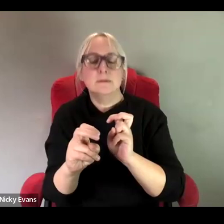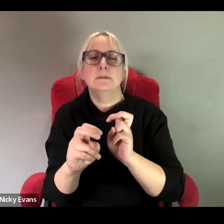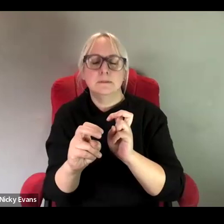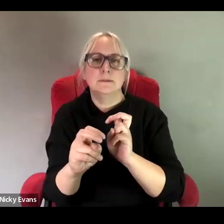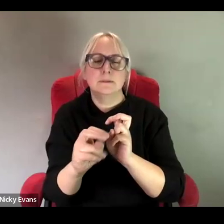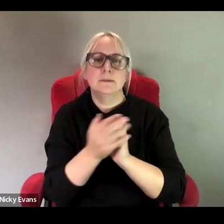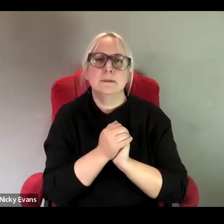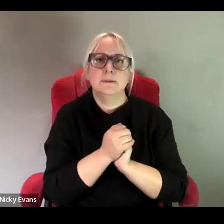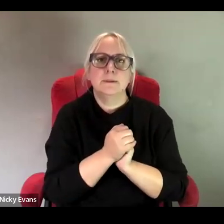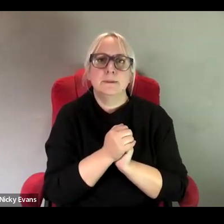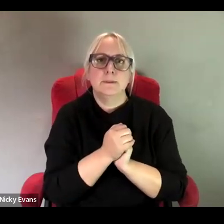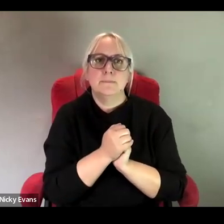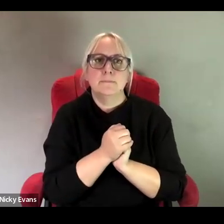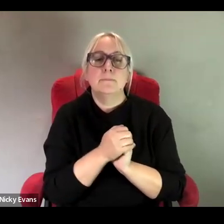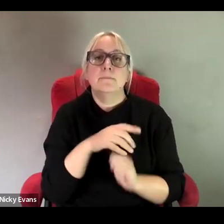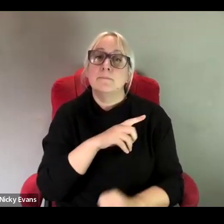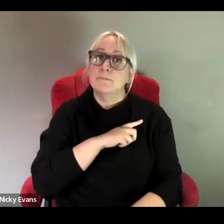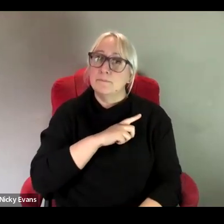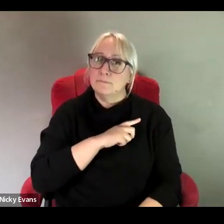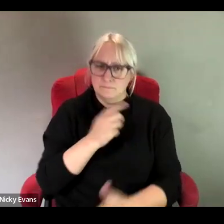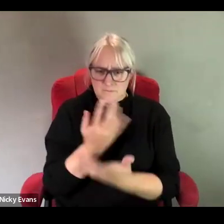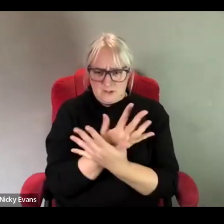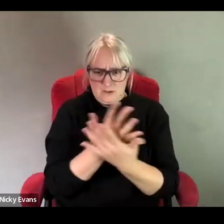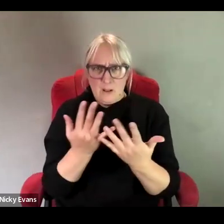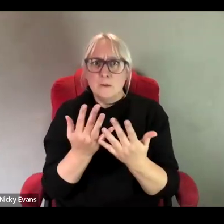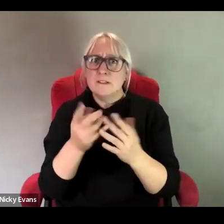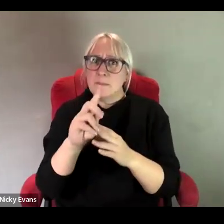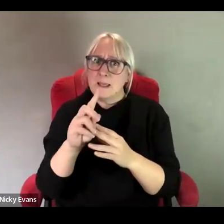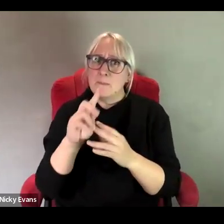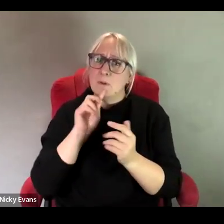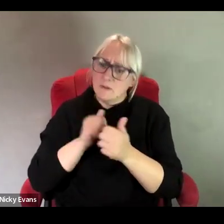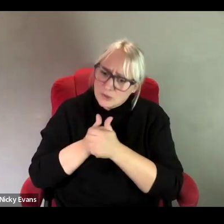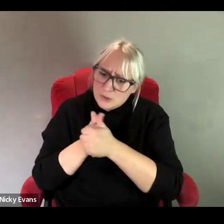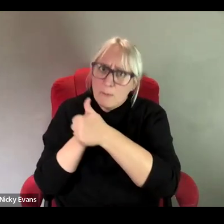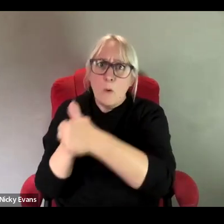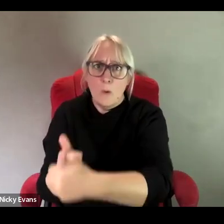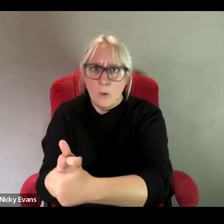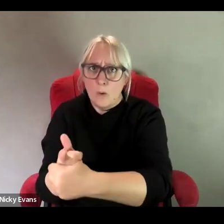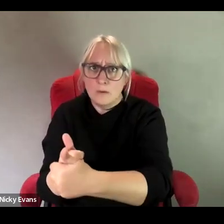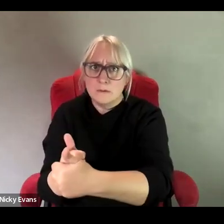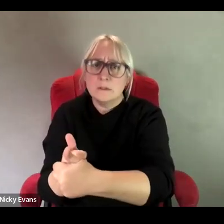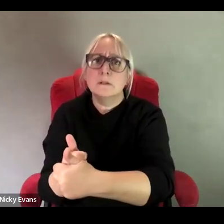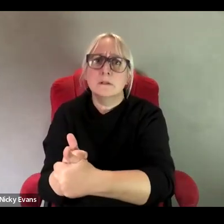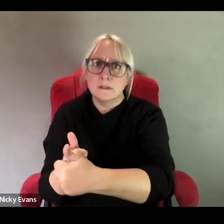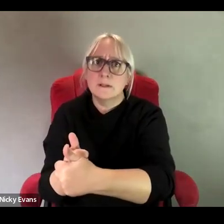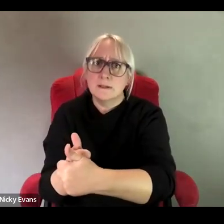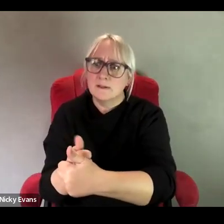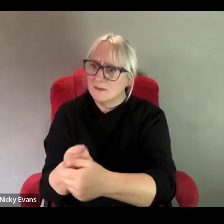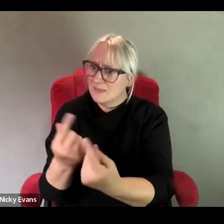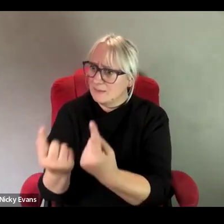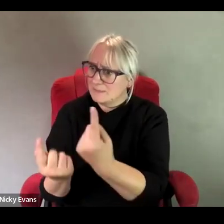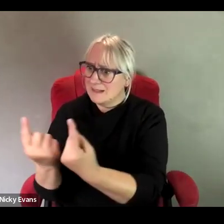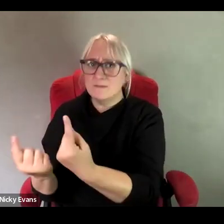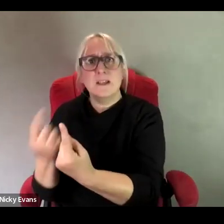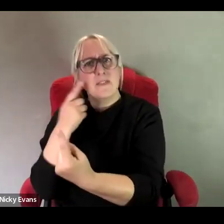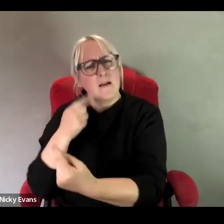for so many people who are on the pro side, they genuinely feel like they're doing